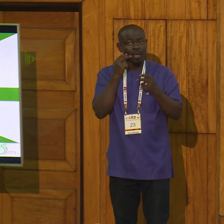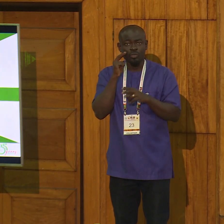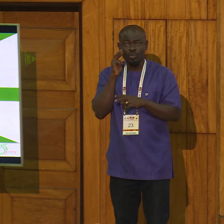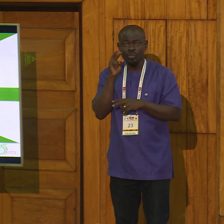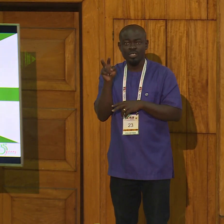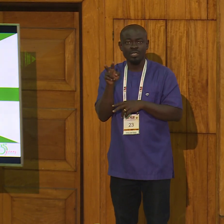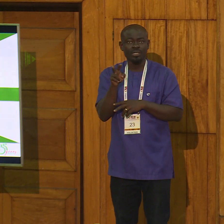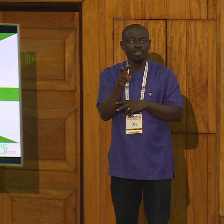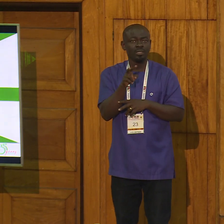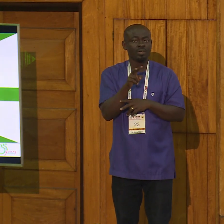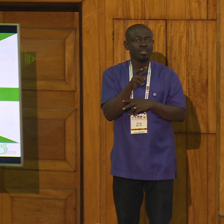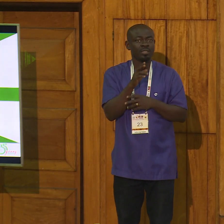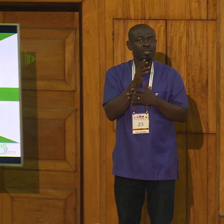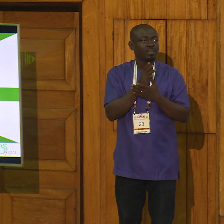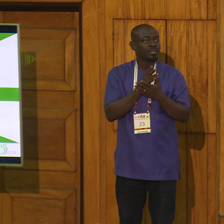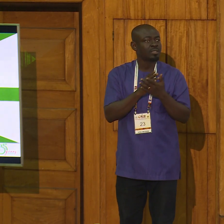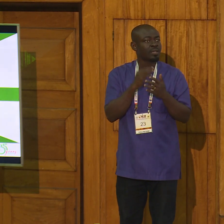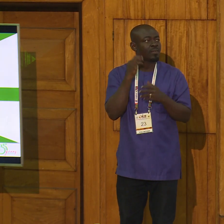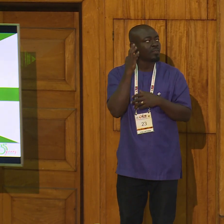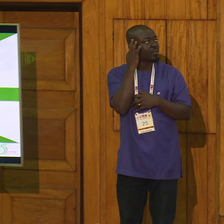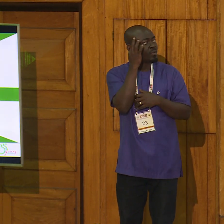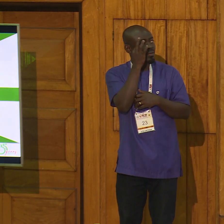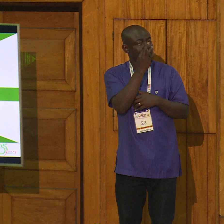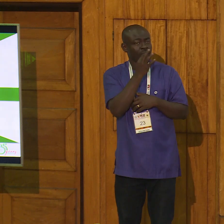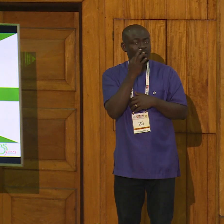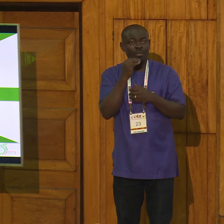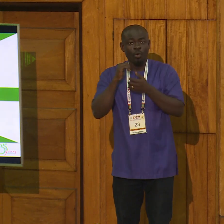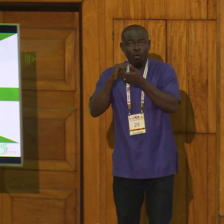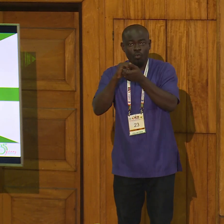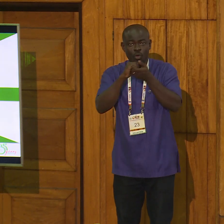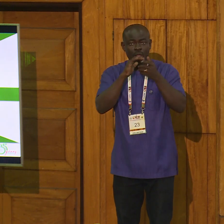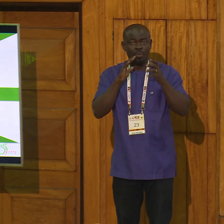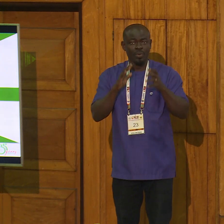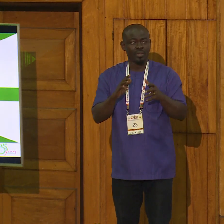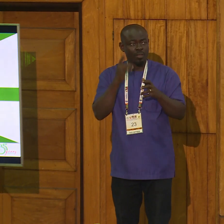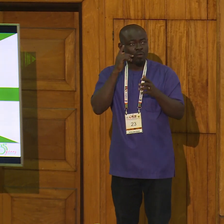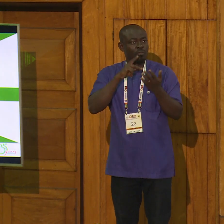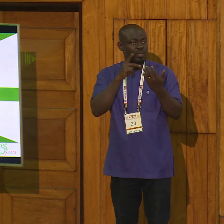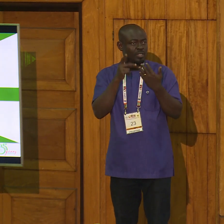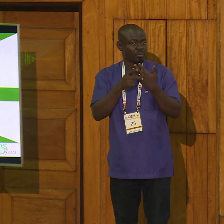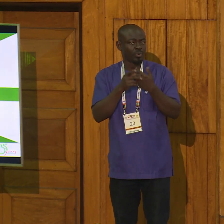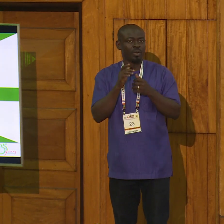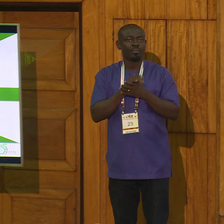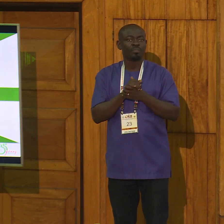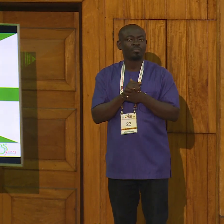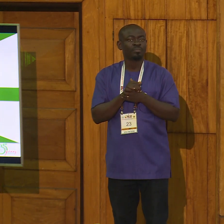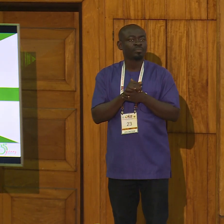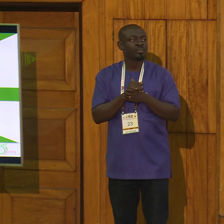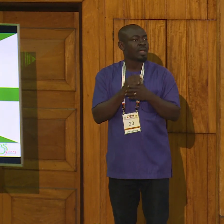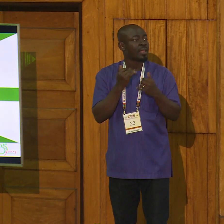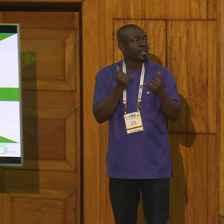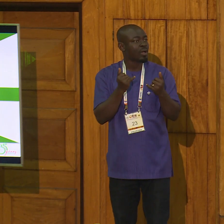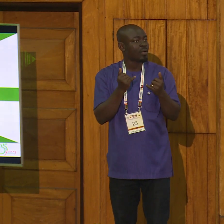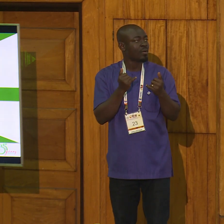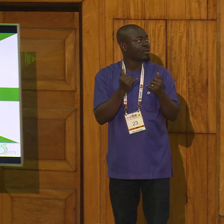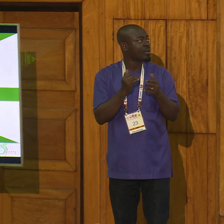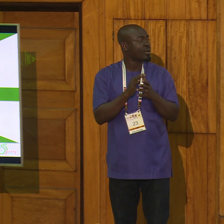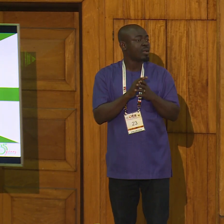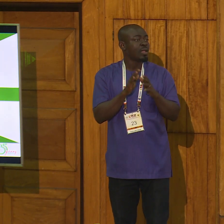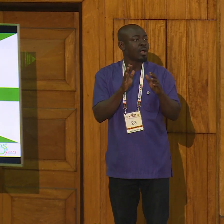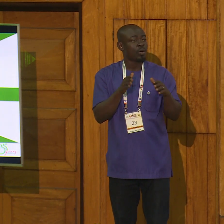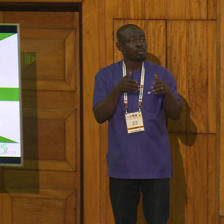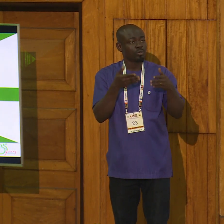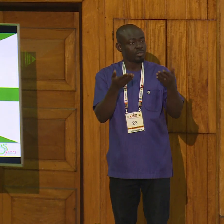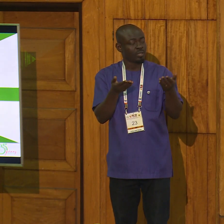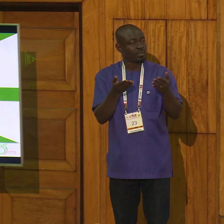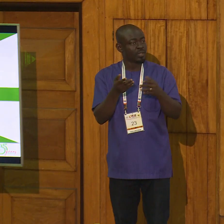some possible faces of possible collaborators to this program. So I want to give this